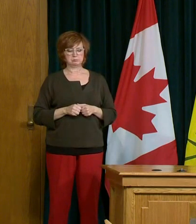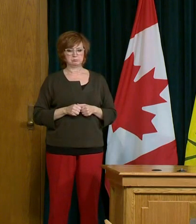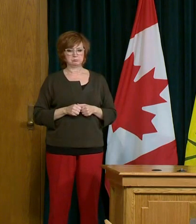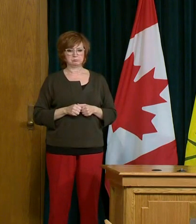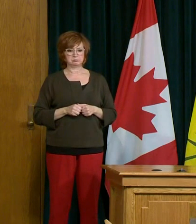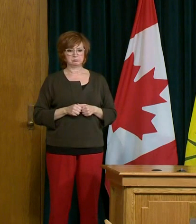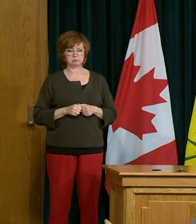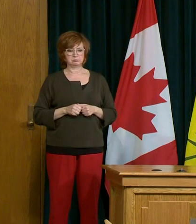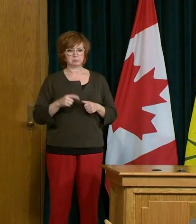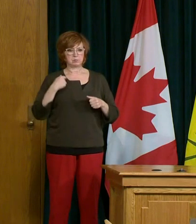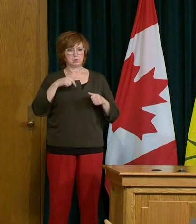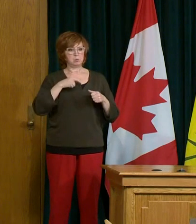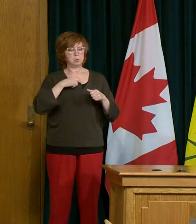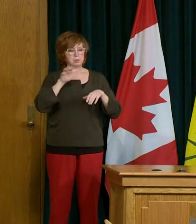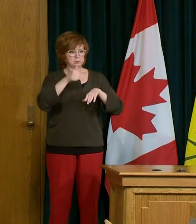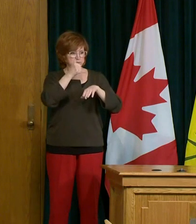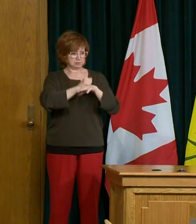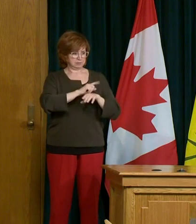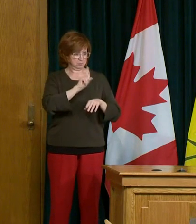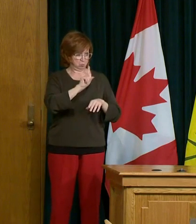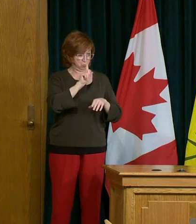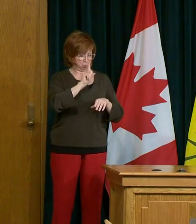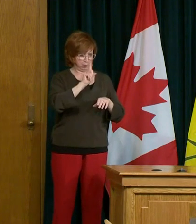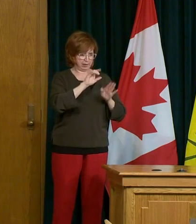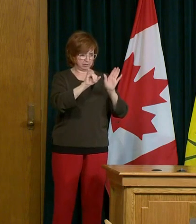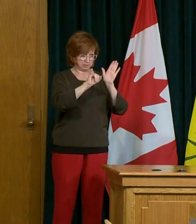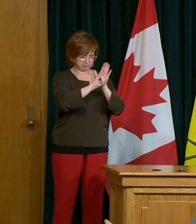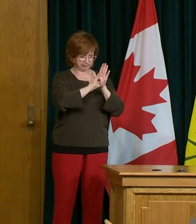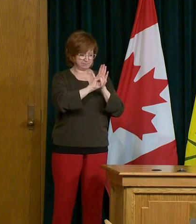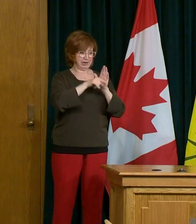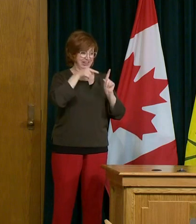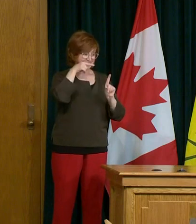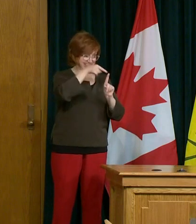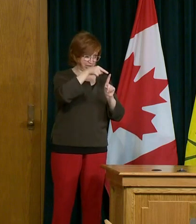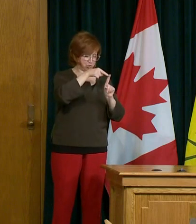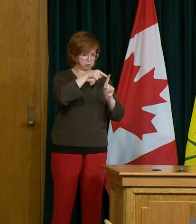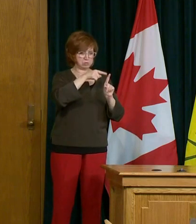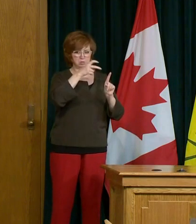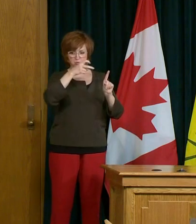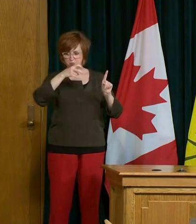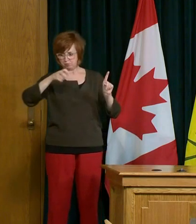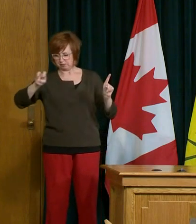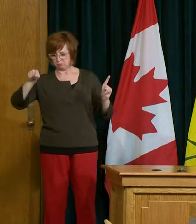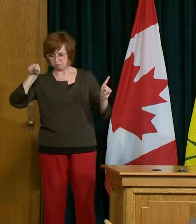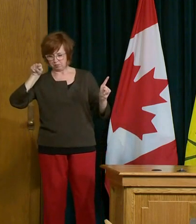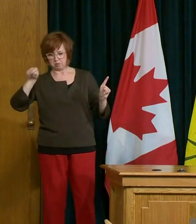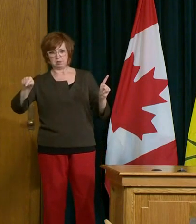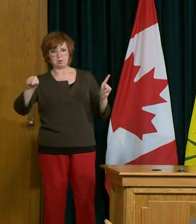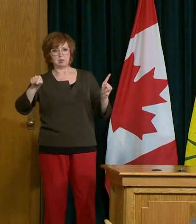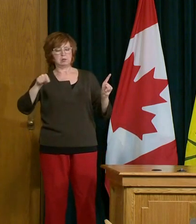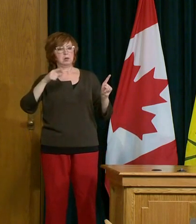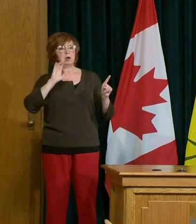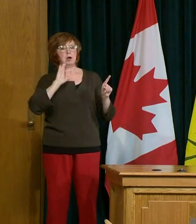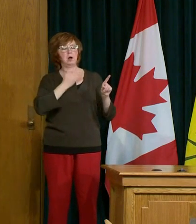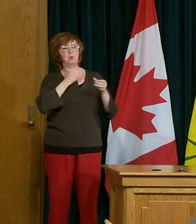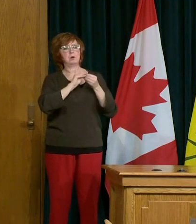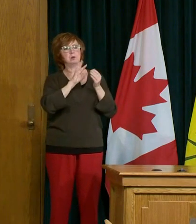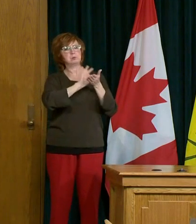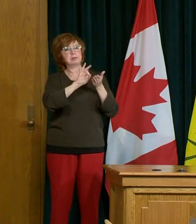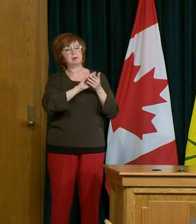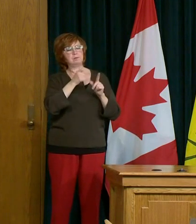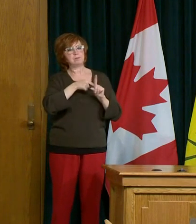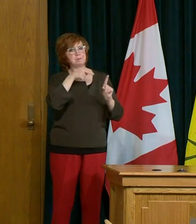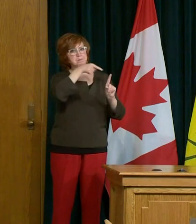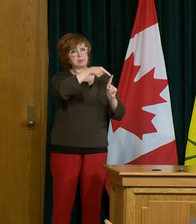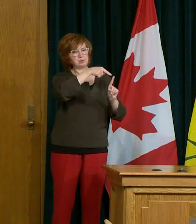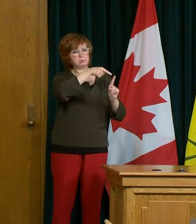we do our data based on where patients present and then hospital utilization, because that's the main purpose of the